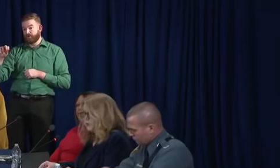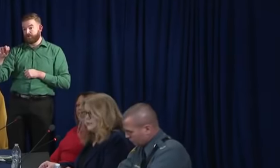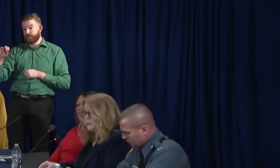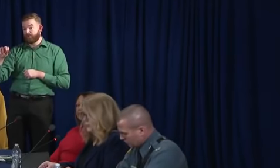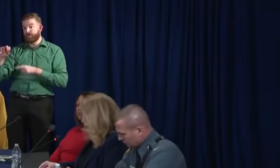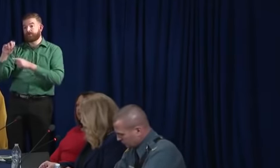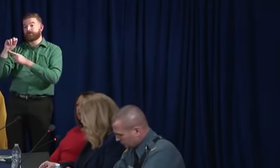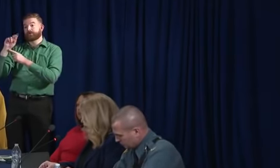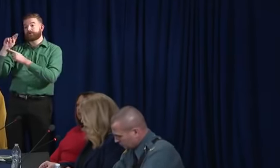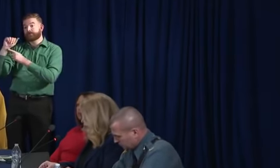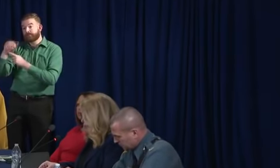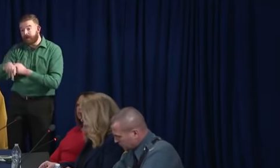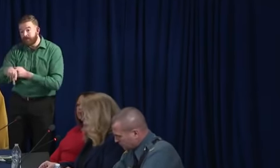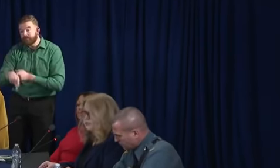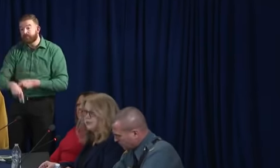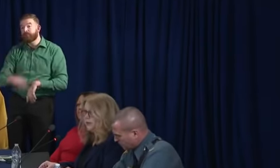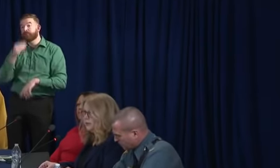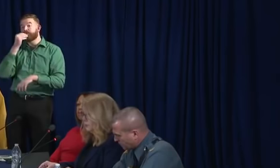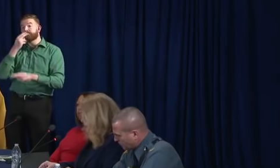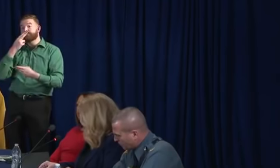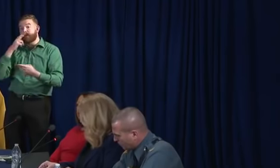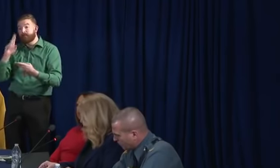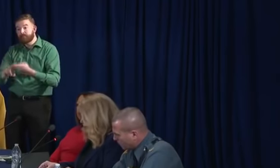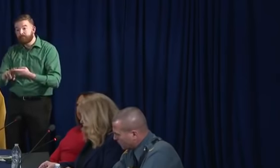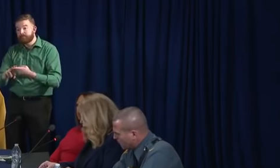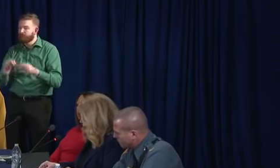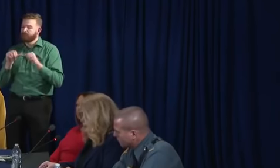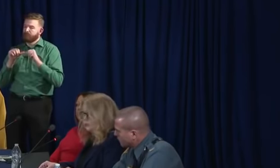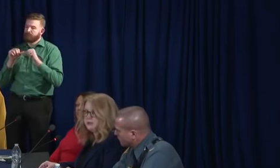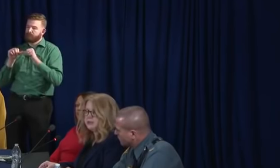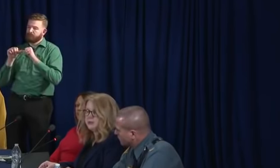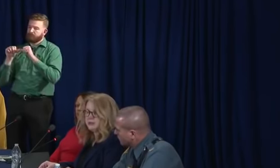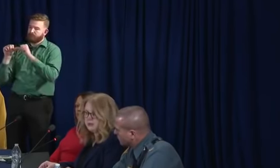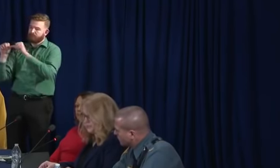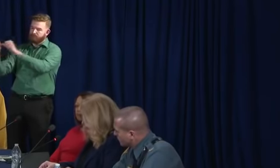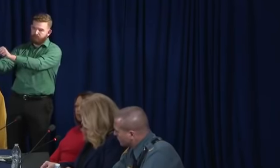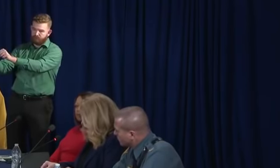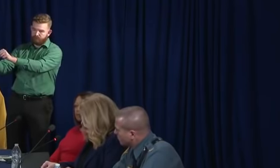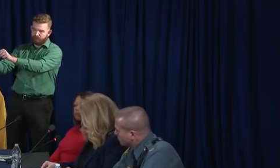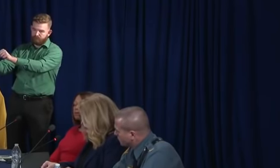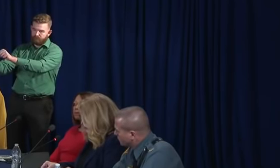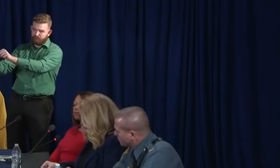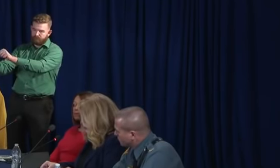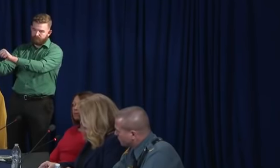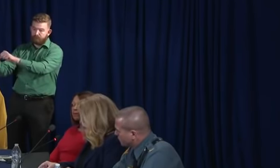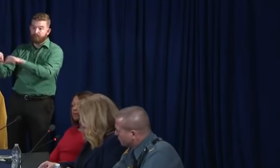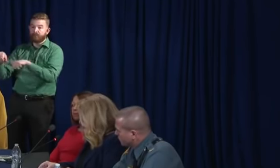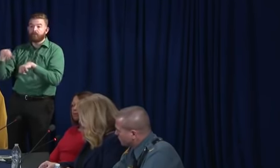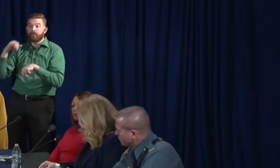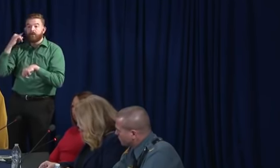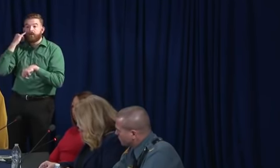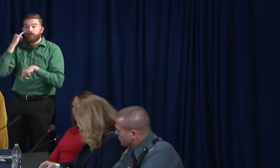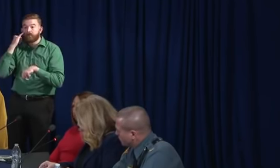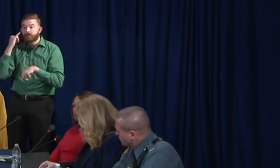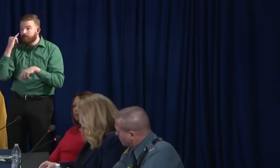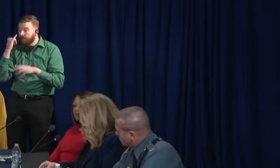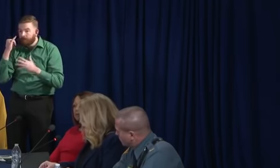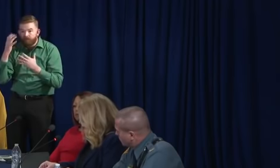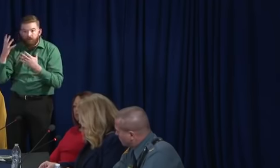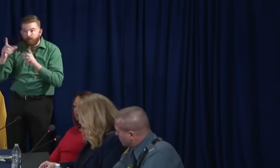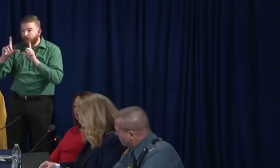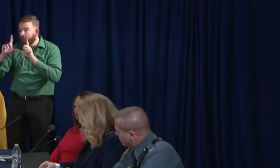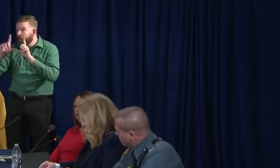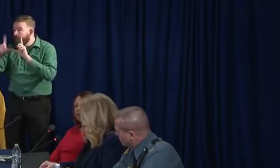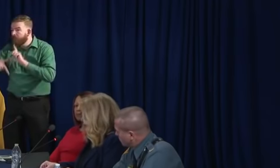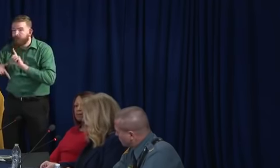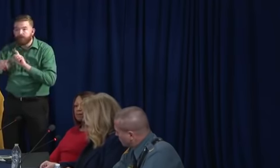and we're suspending all adverse actions for anyone for noncompliance, including suspending sanctions. We're continuing to work with the